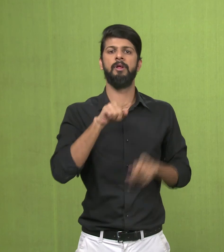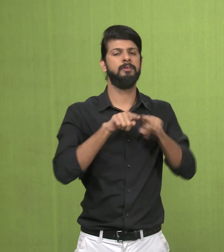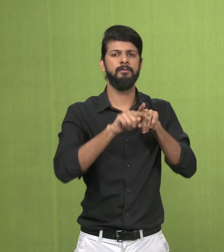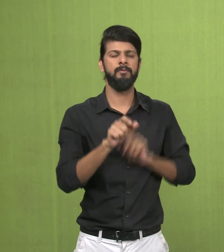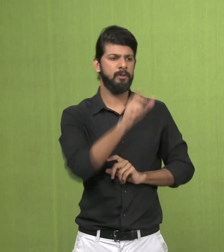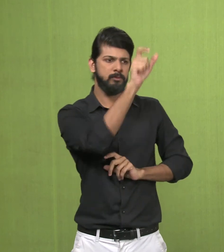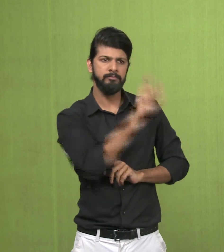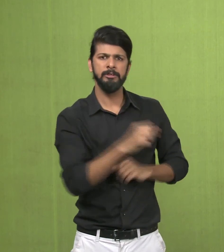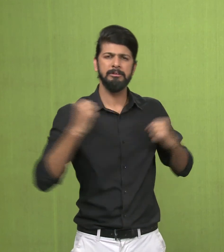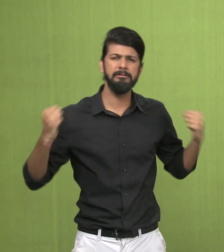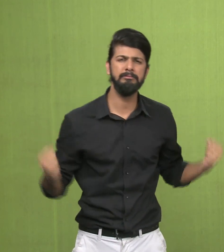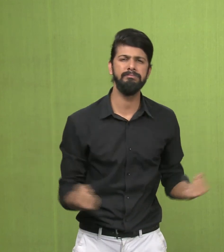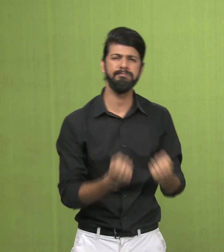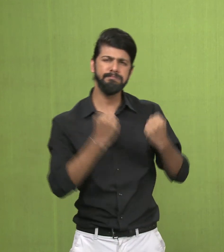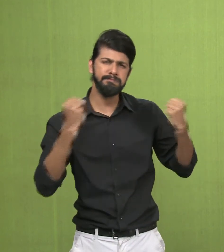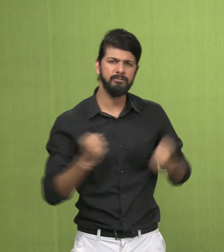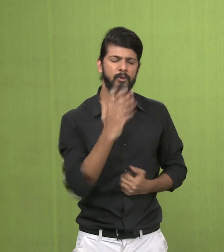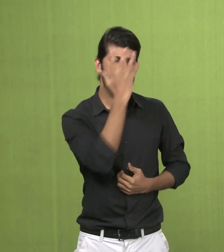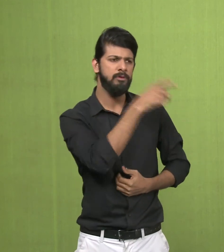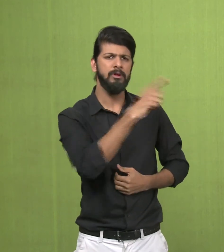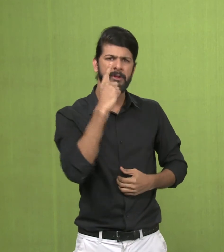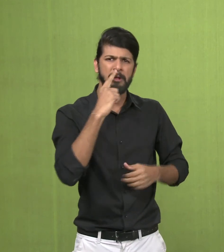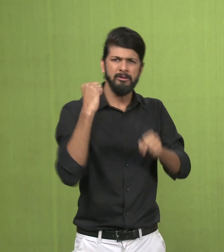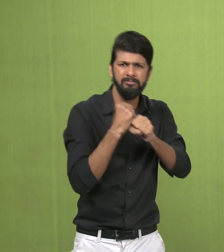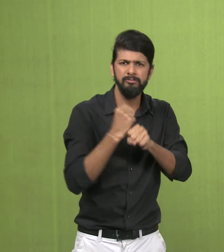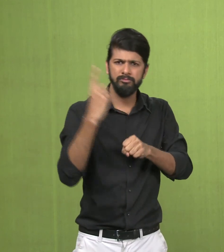Dignity is a value